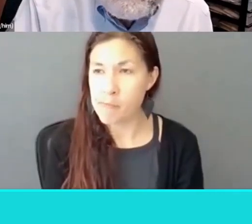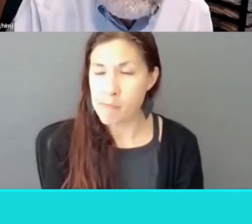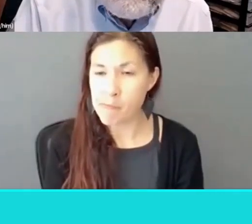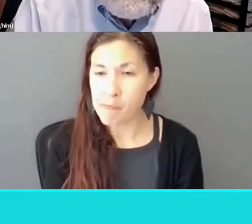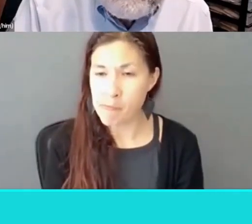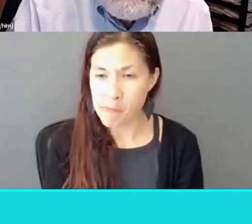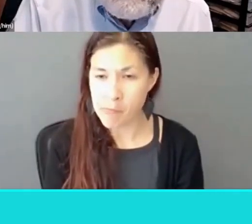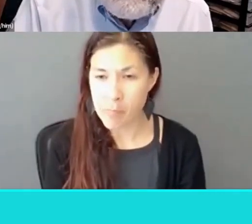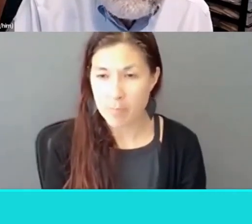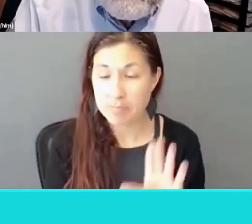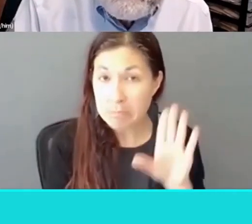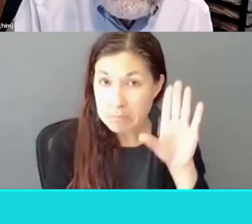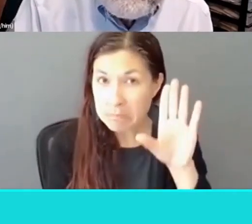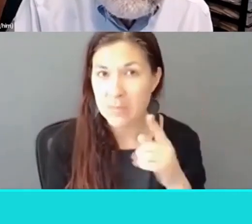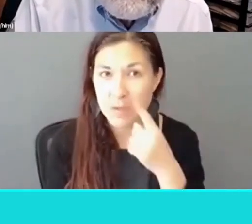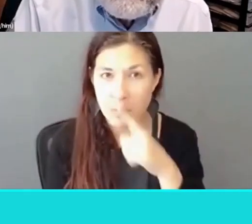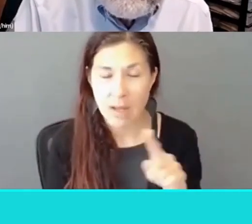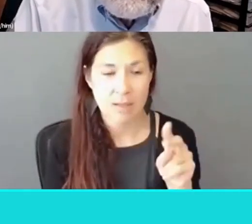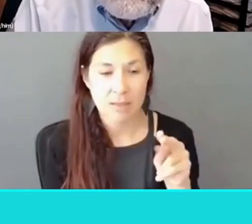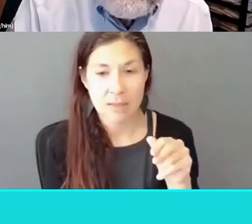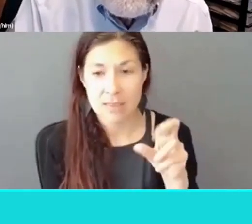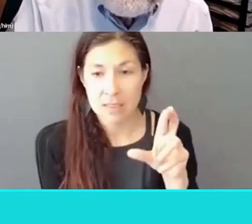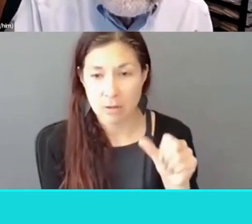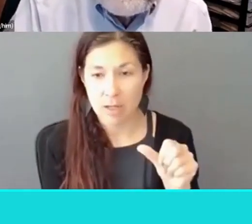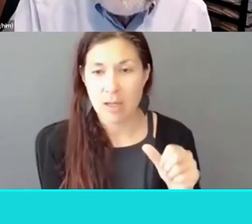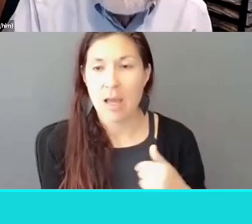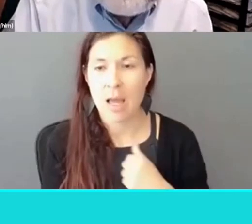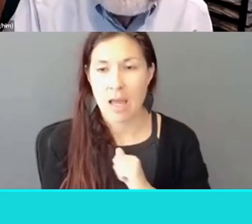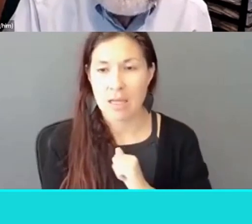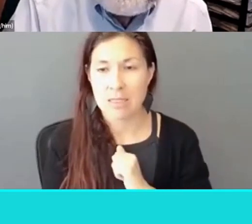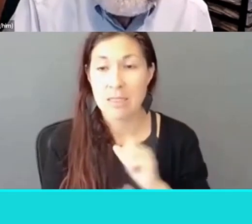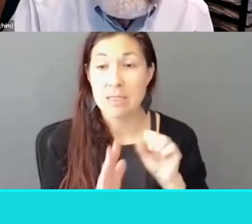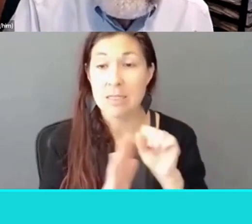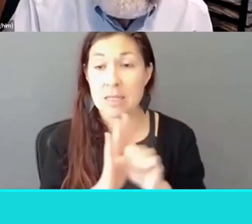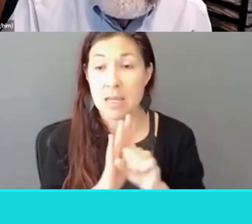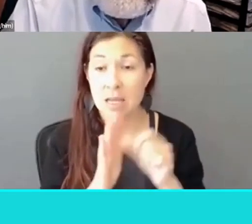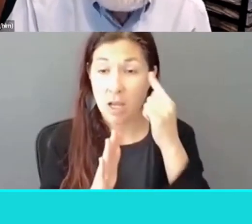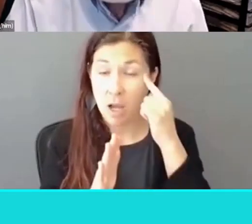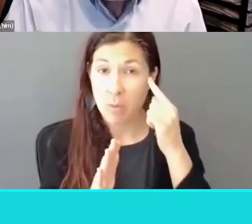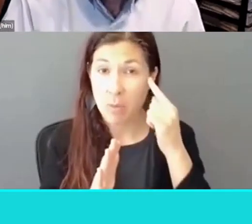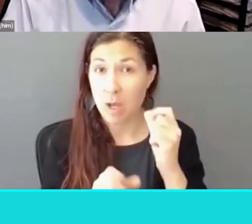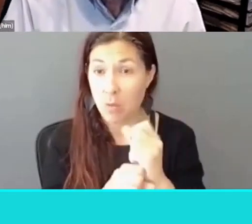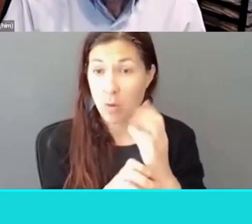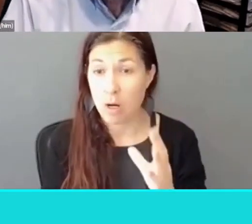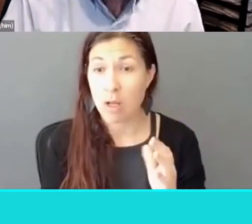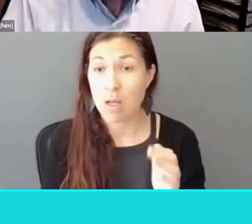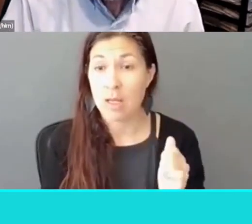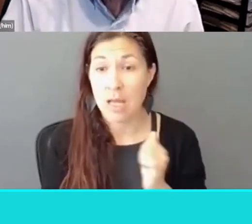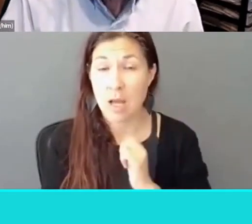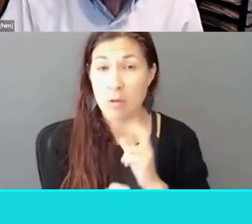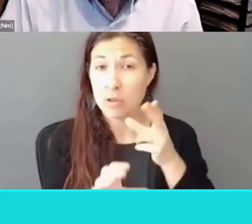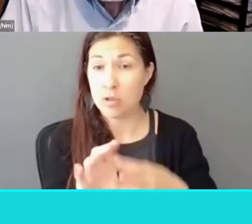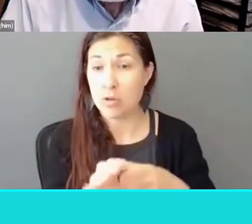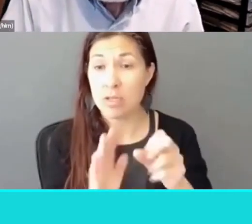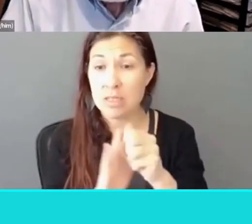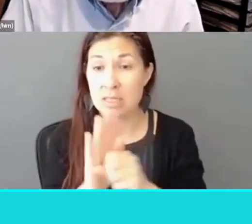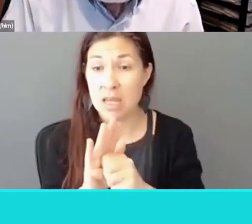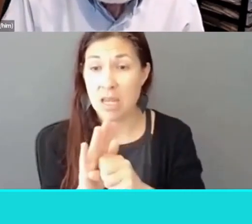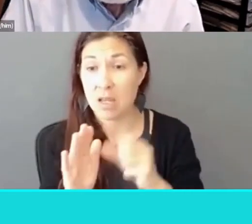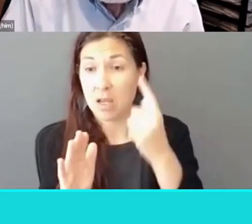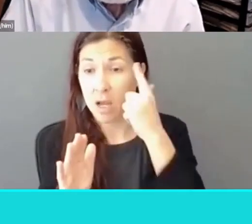A audience member wanted to ask Kayla if they would be comfortable speaking more about how